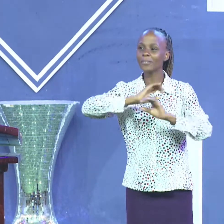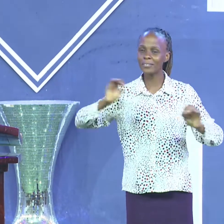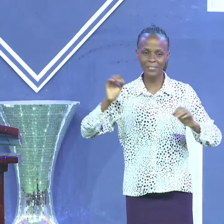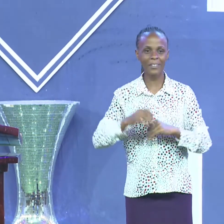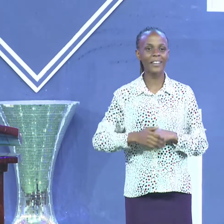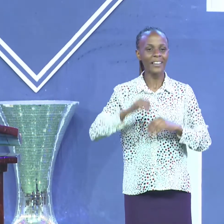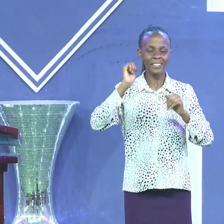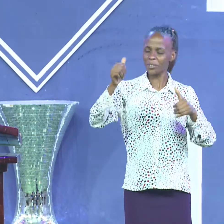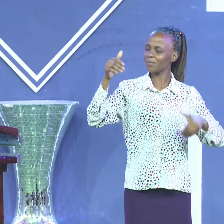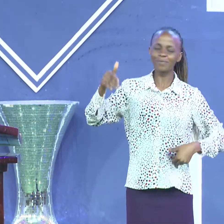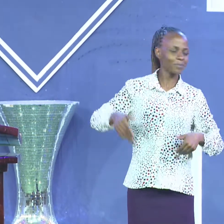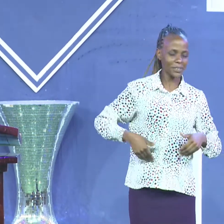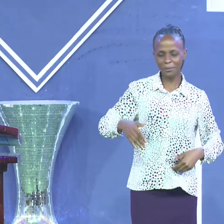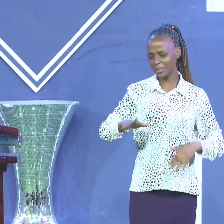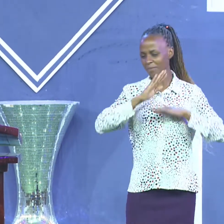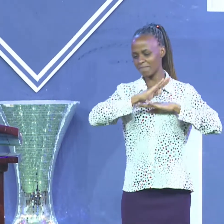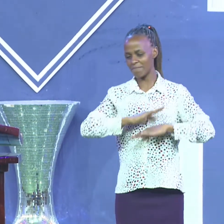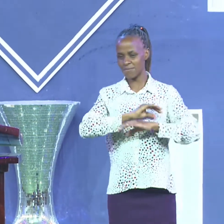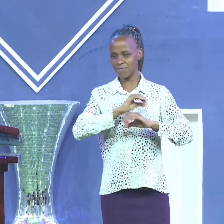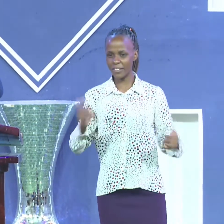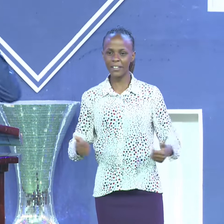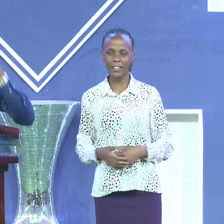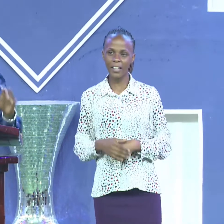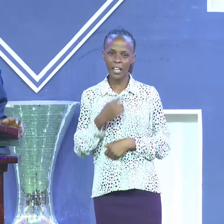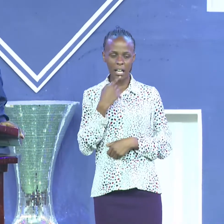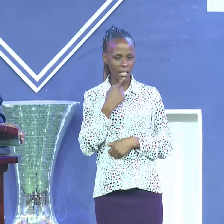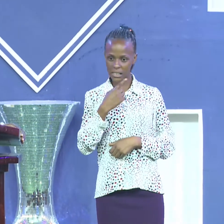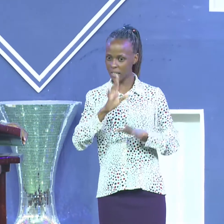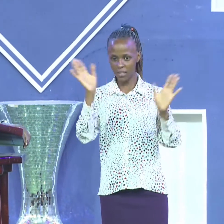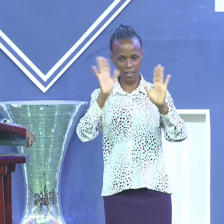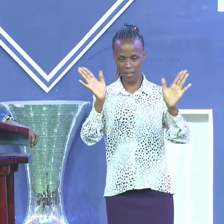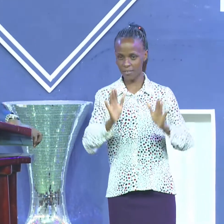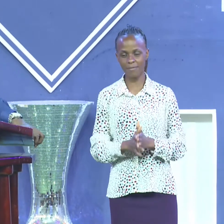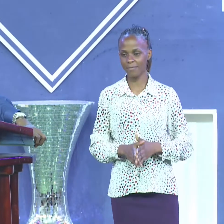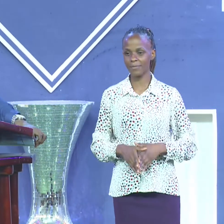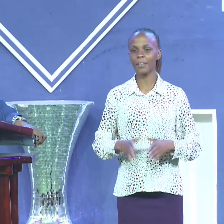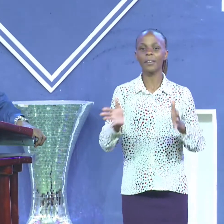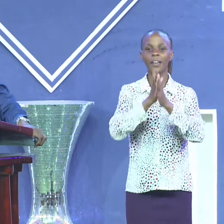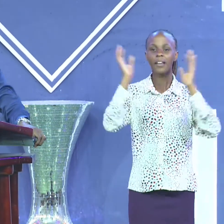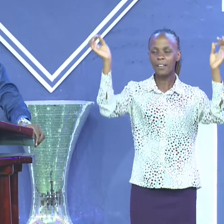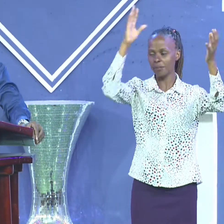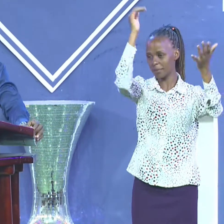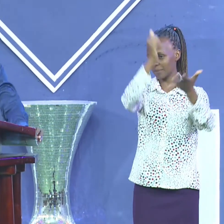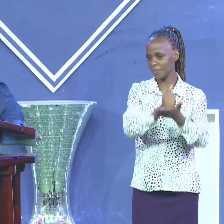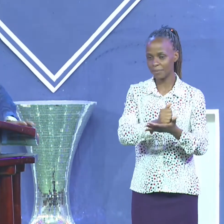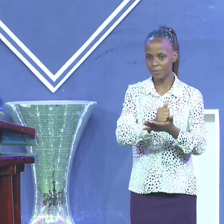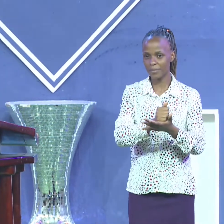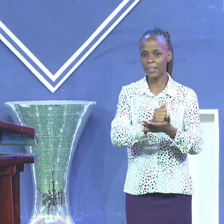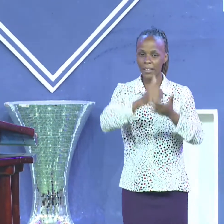of the single. And I was also content of that. And I said, Fabi, hallelujah.